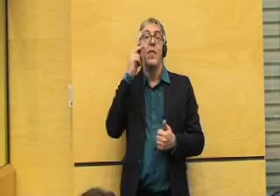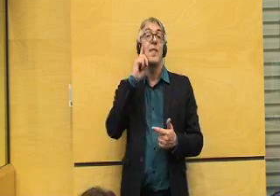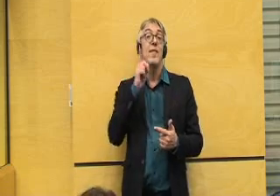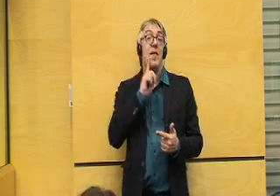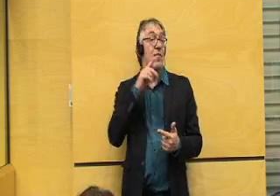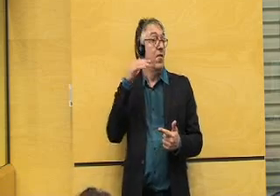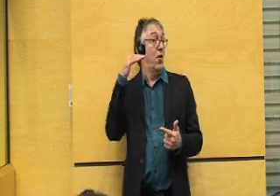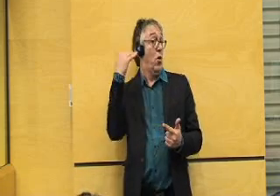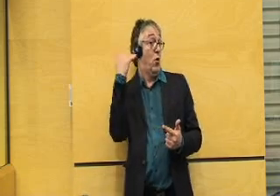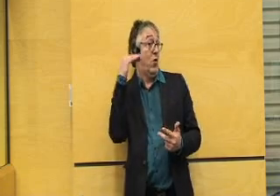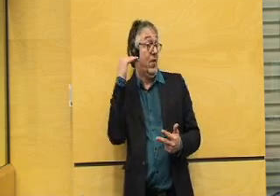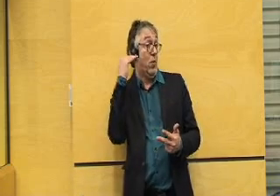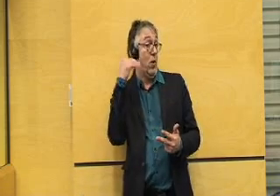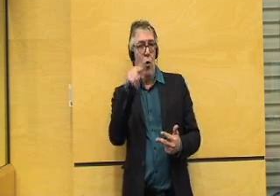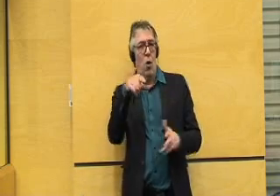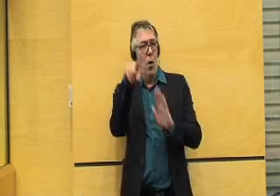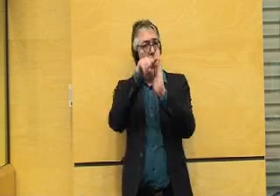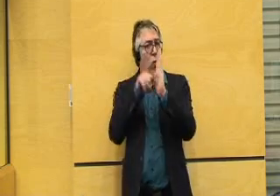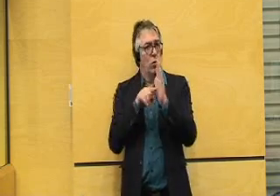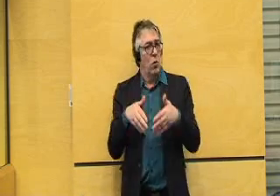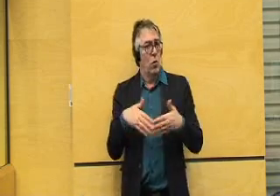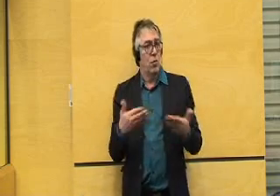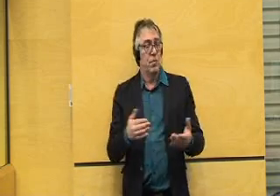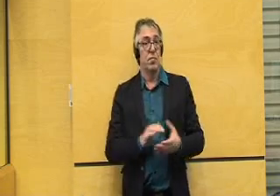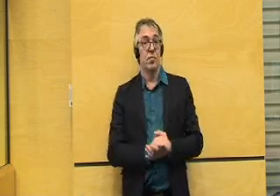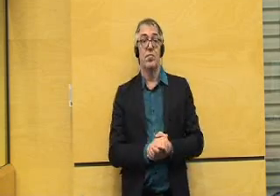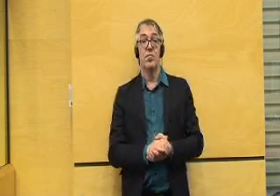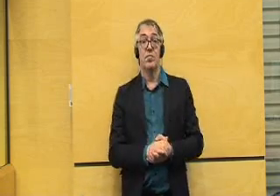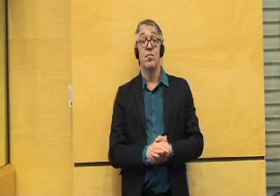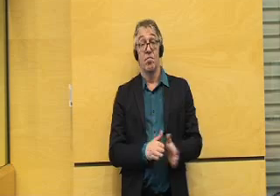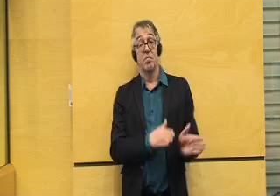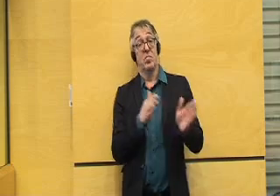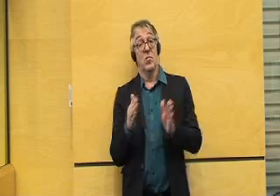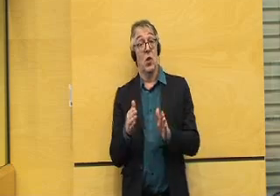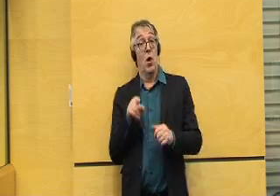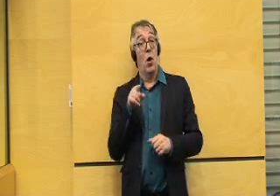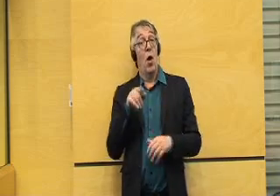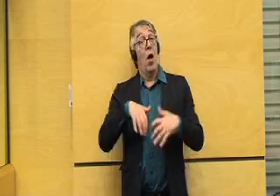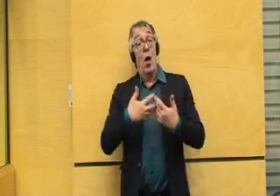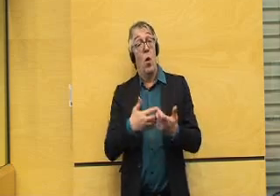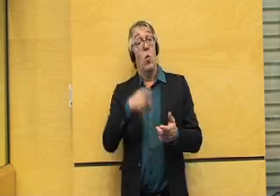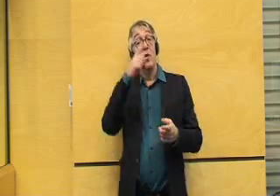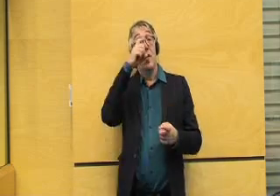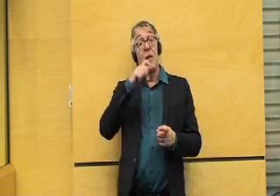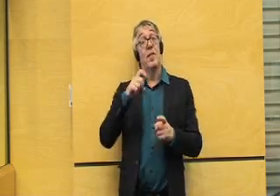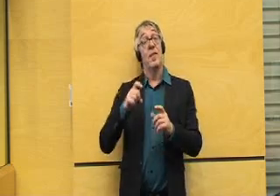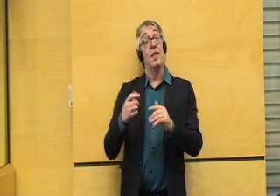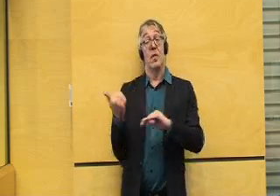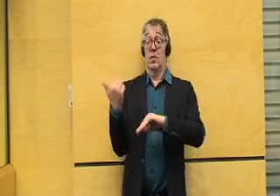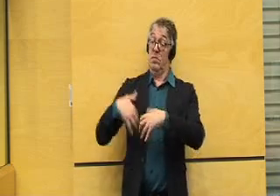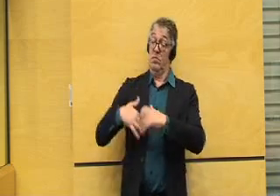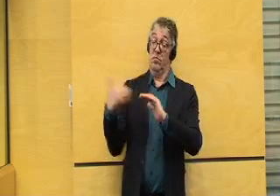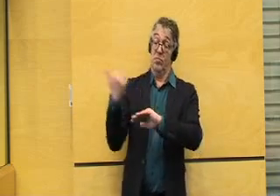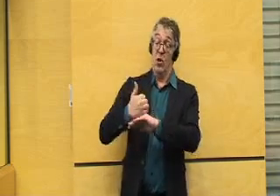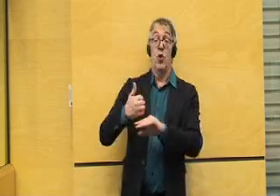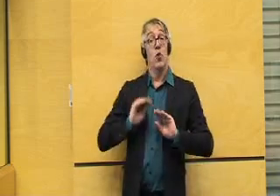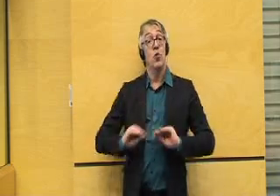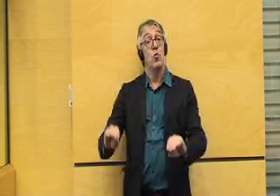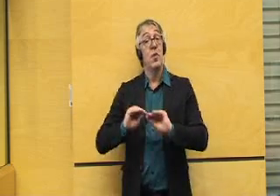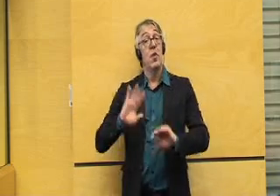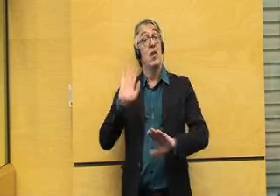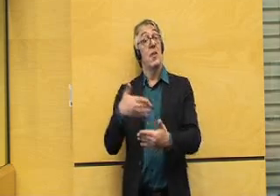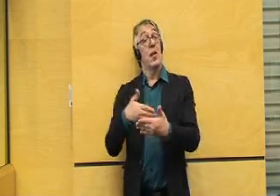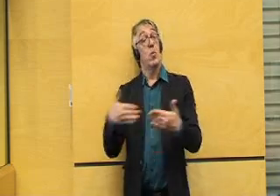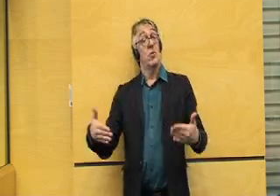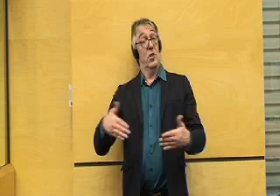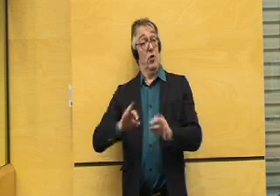enlighten us on the practice of training sign language interpreters in the State Party and how the State Party ensures the